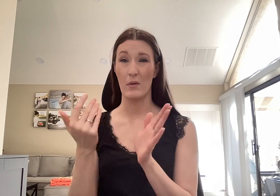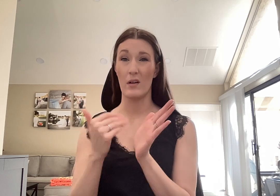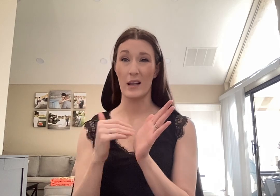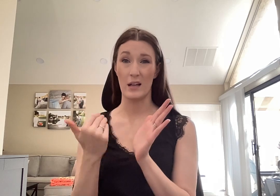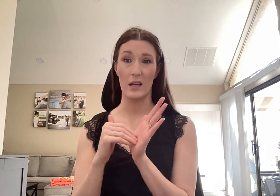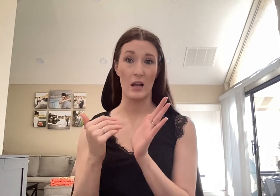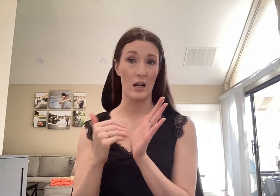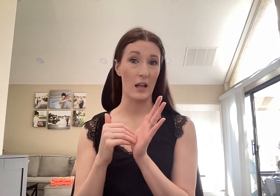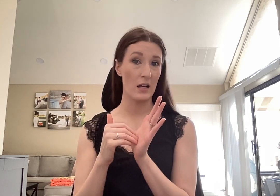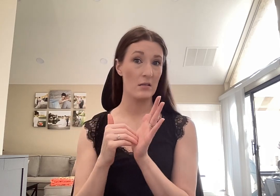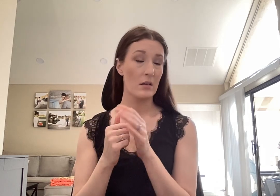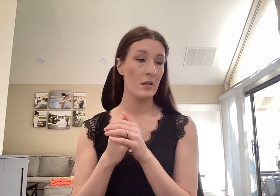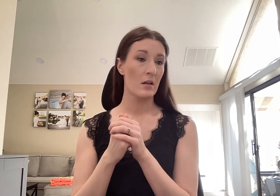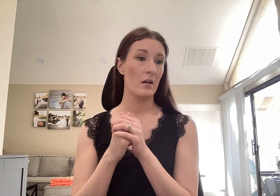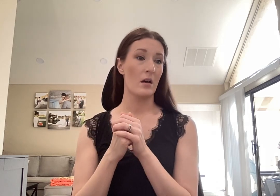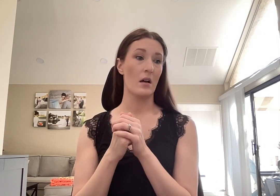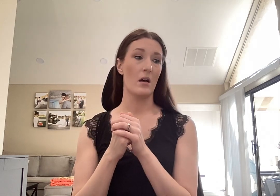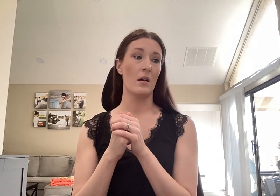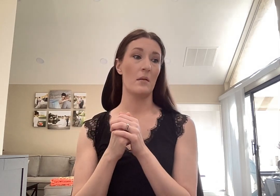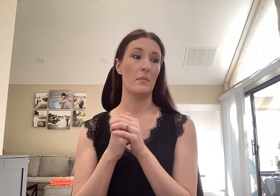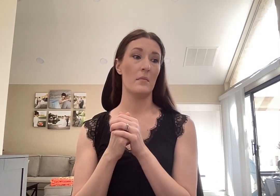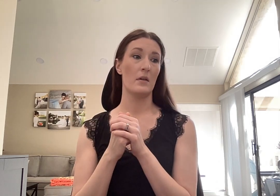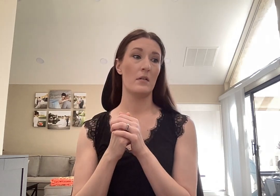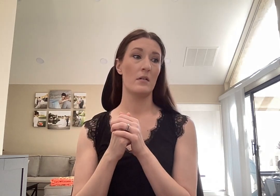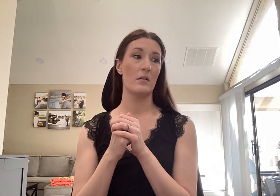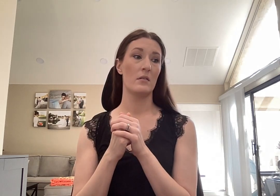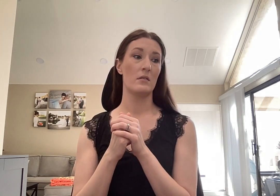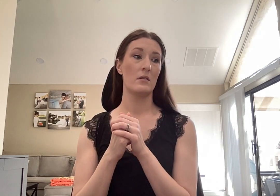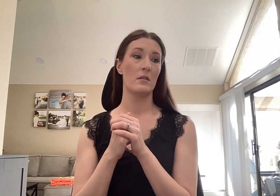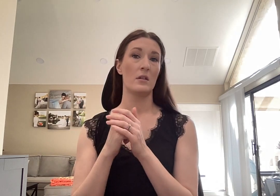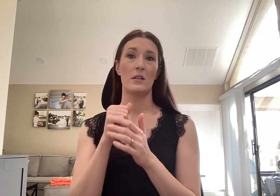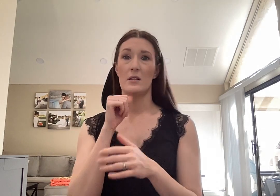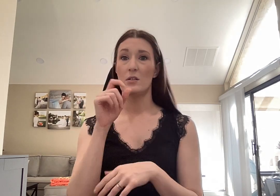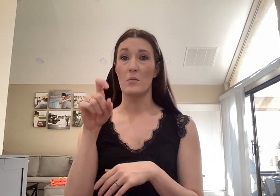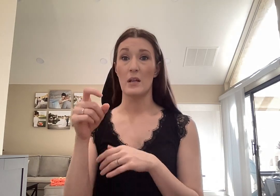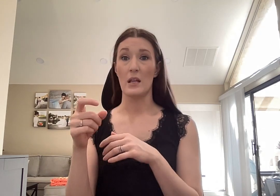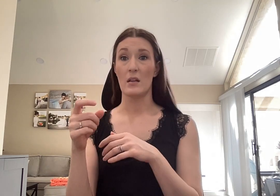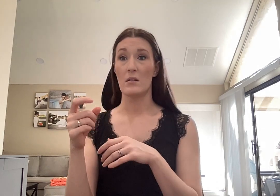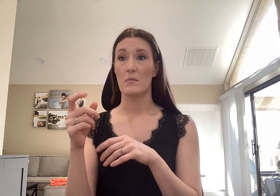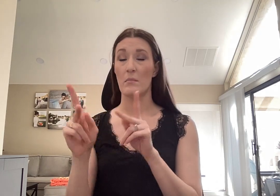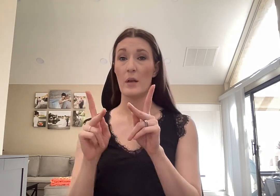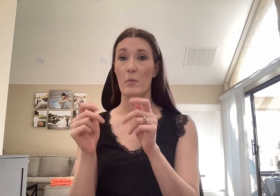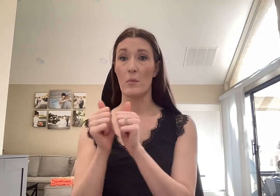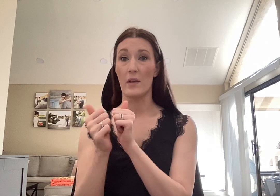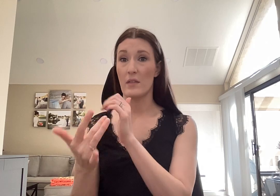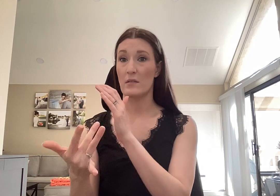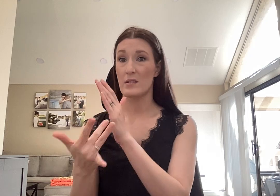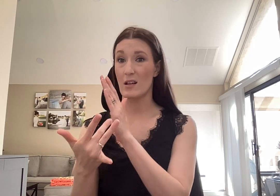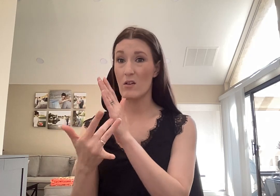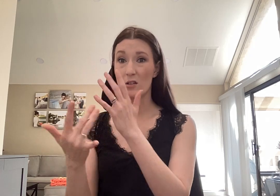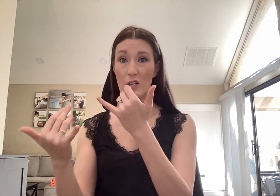again and again and again. Don't need people with technology